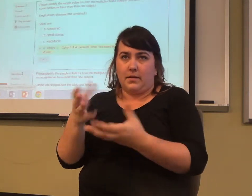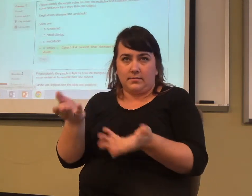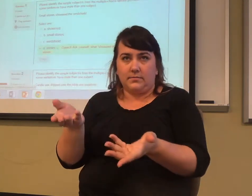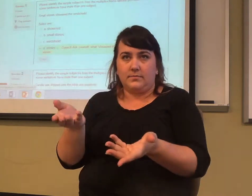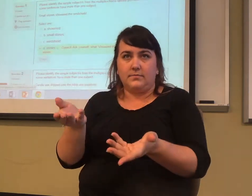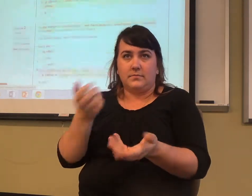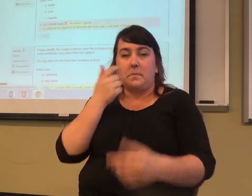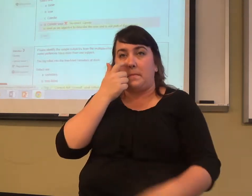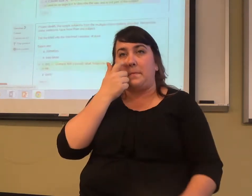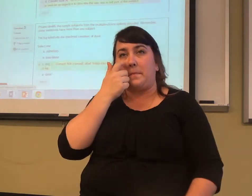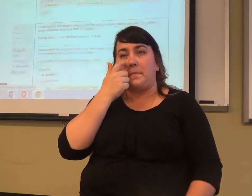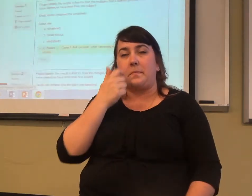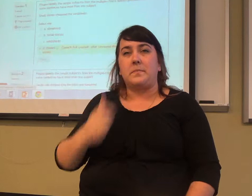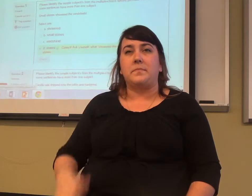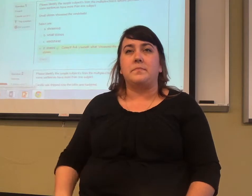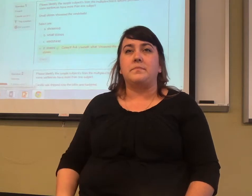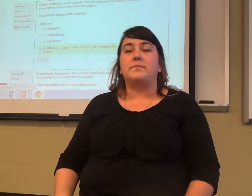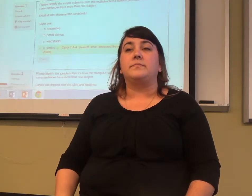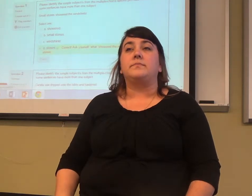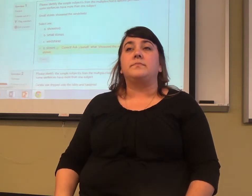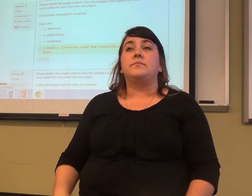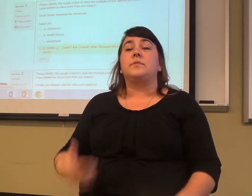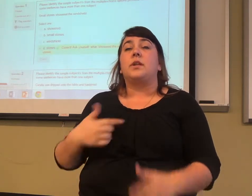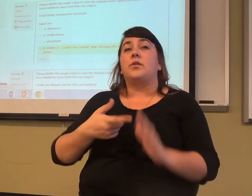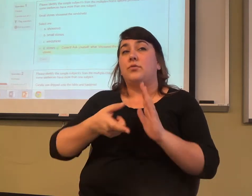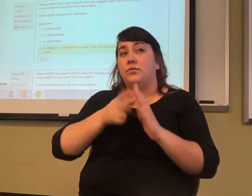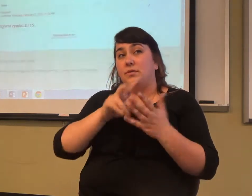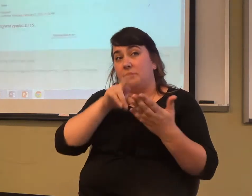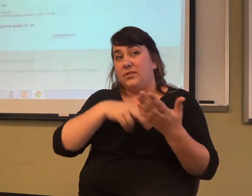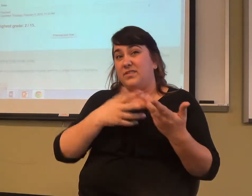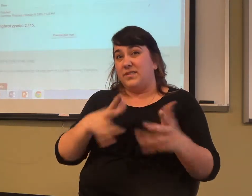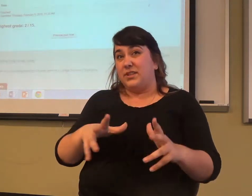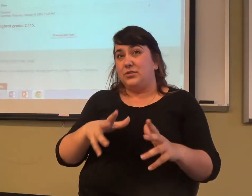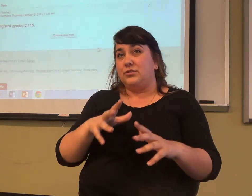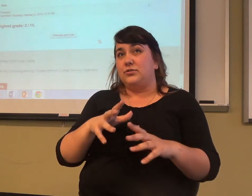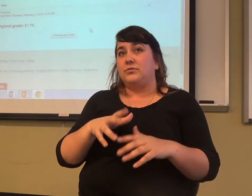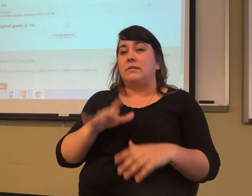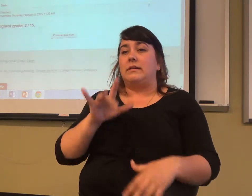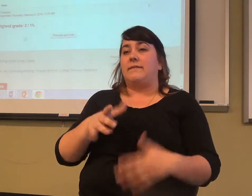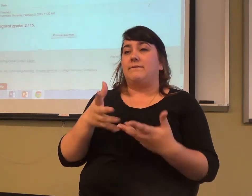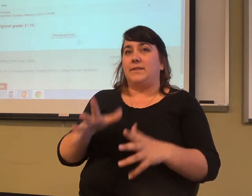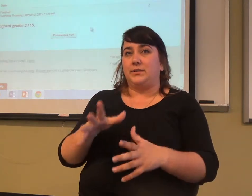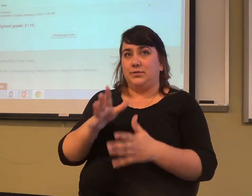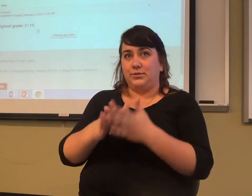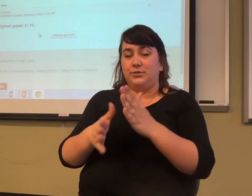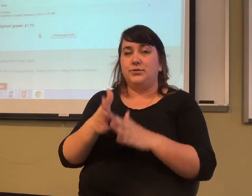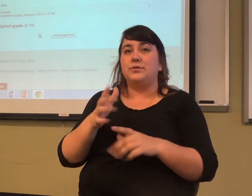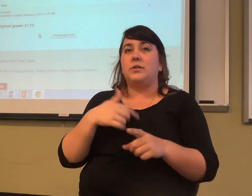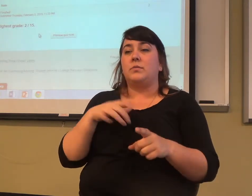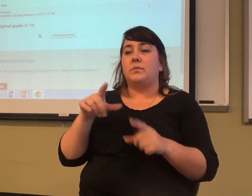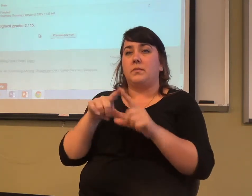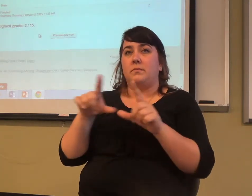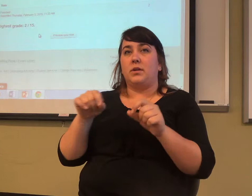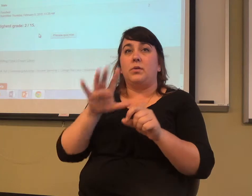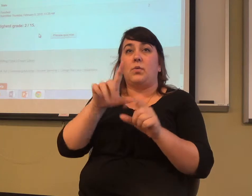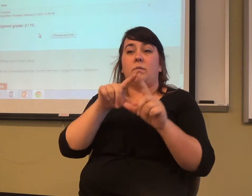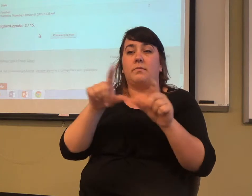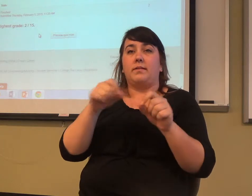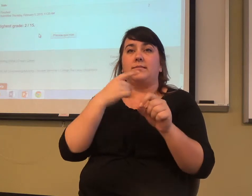All right, once I've finished reviewing, click on Finish Review, and there will be a button here. Your button will say Reattempt Quiz.